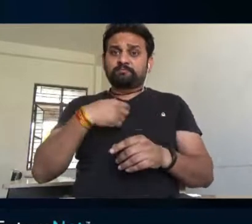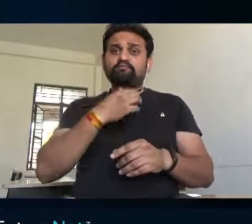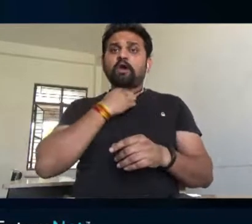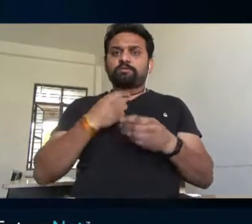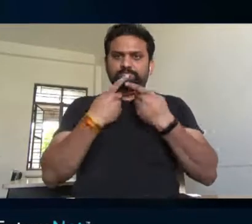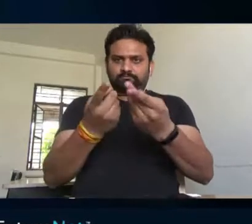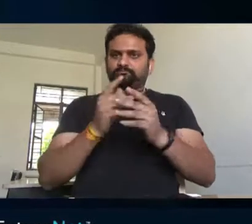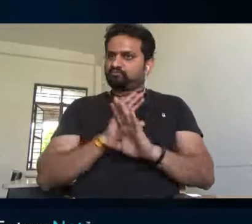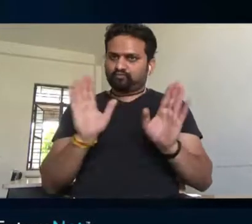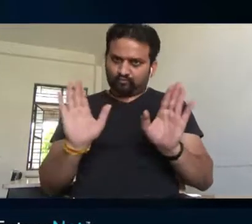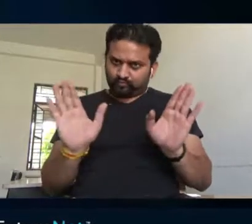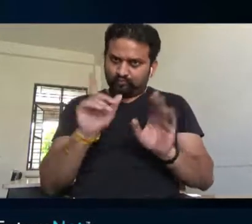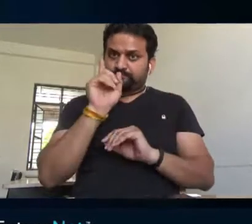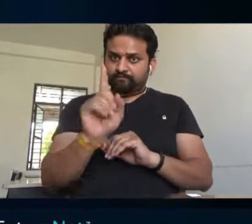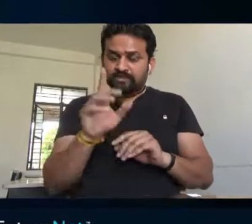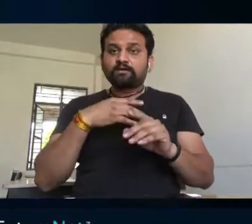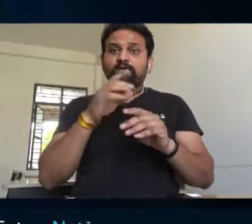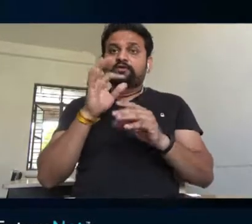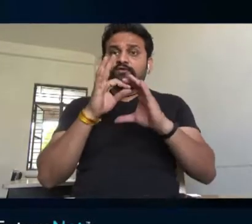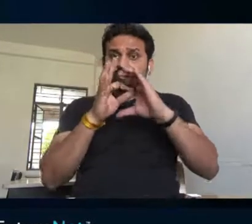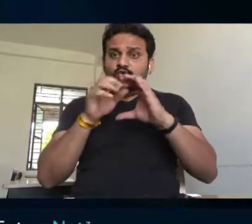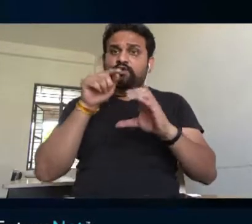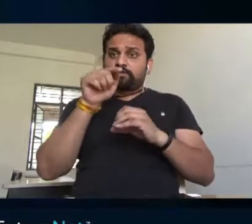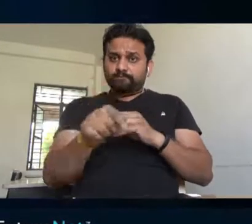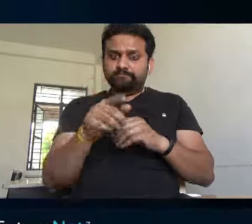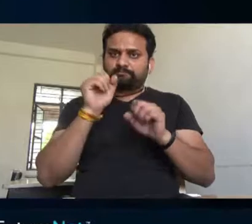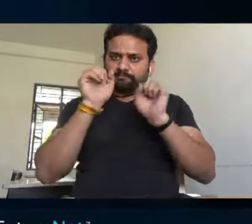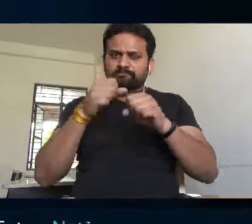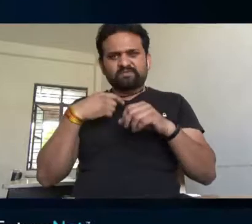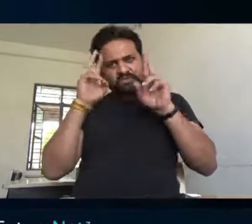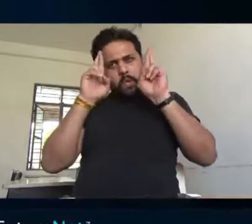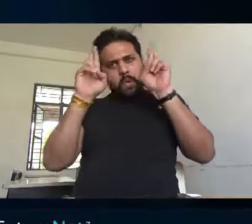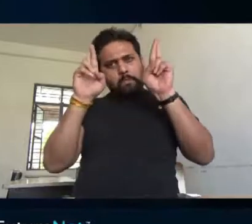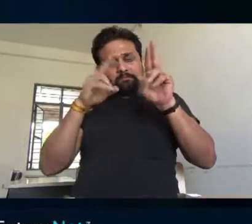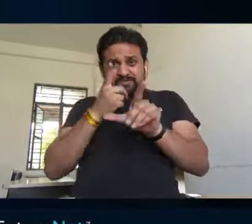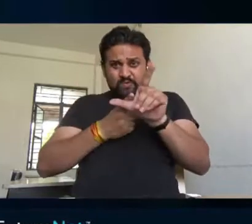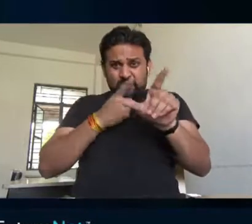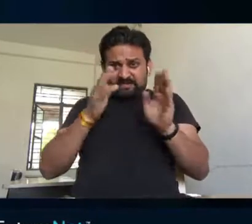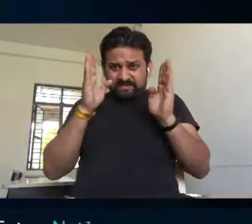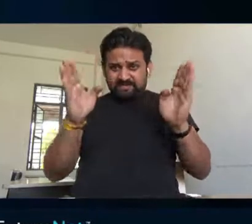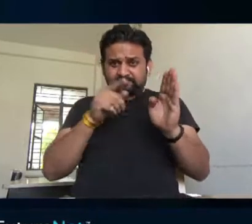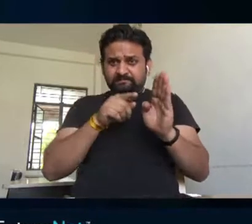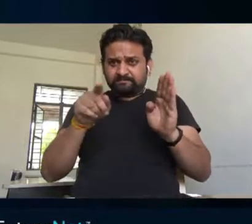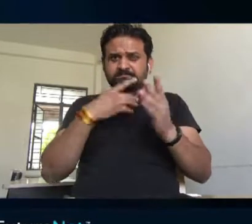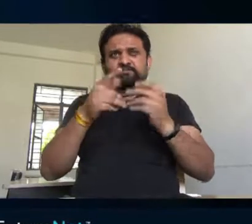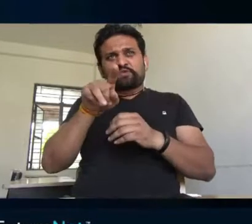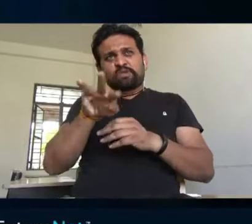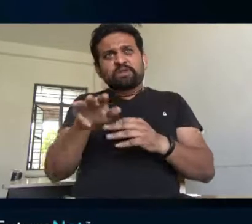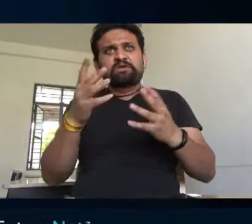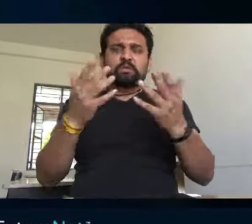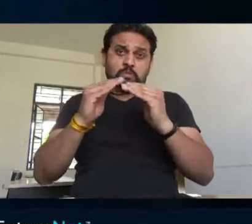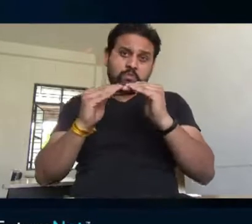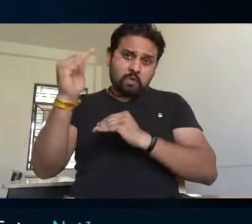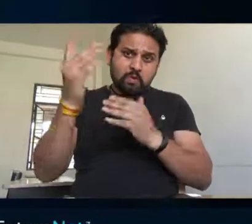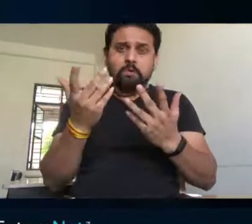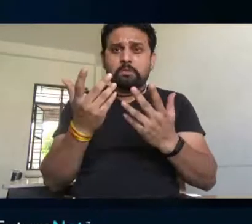not possible. That makes no sense. You must see what can and what will happen with the Futuro. And